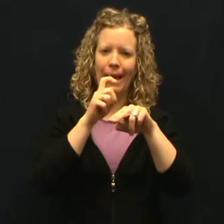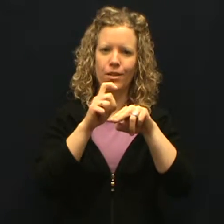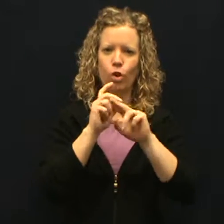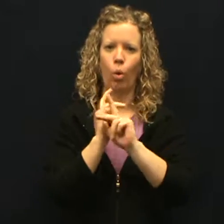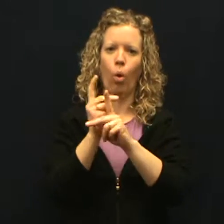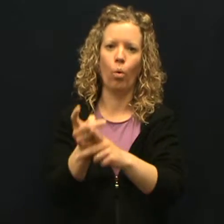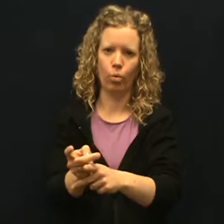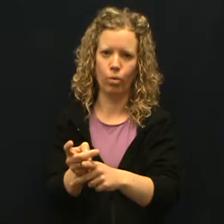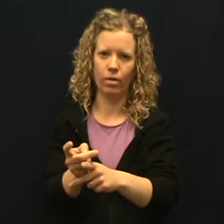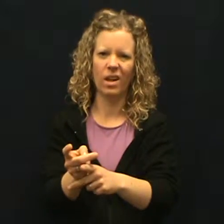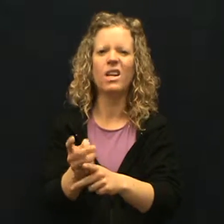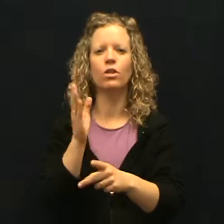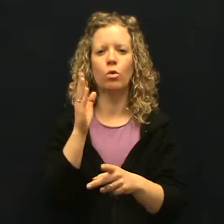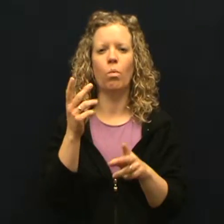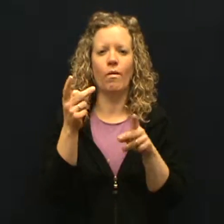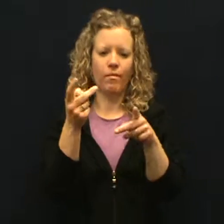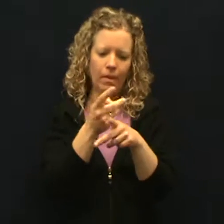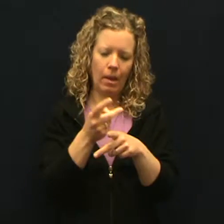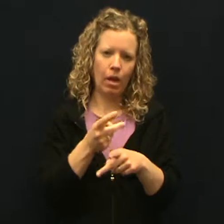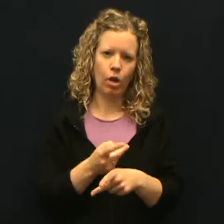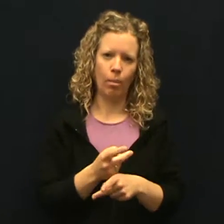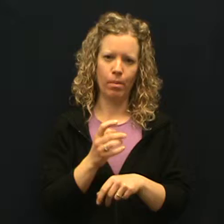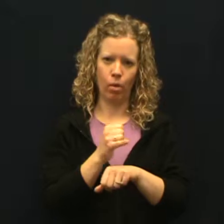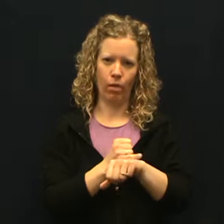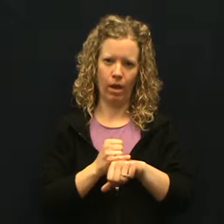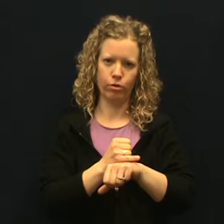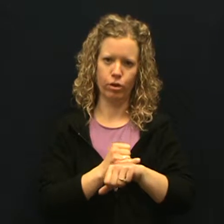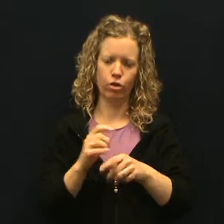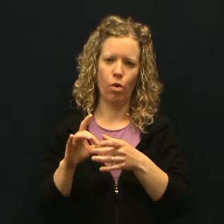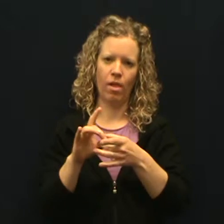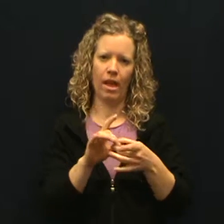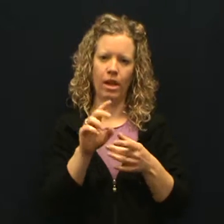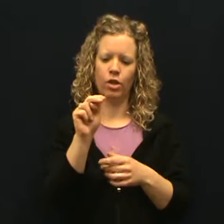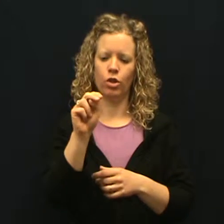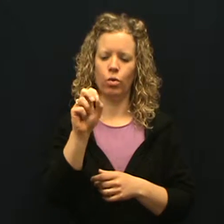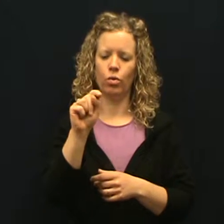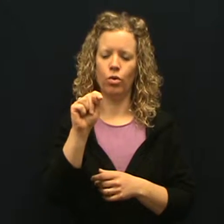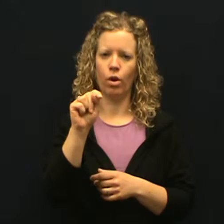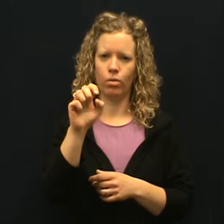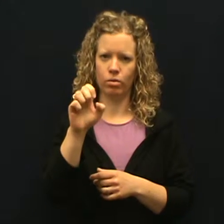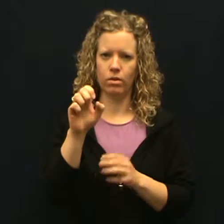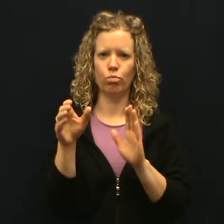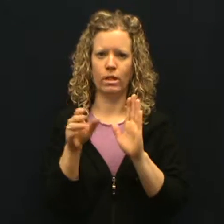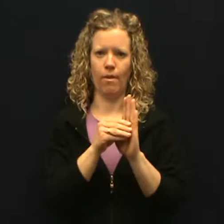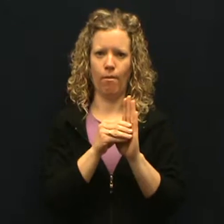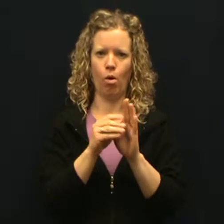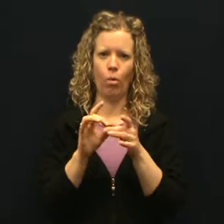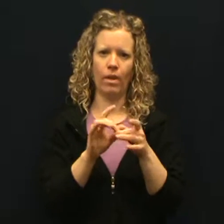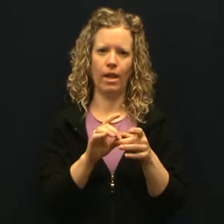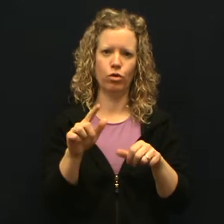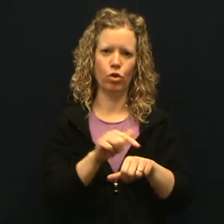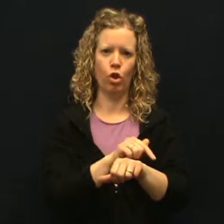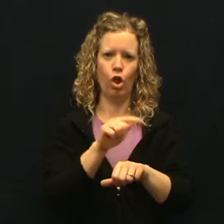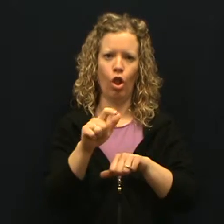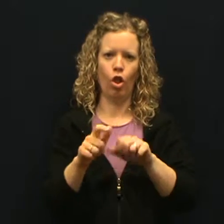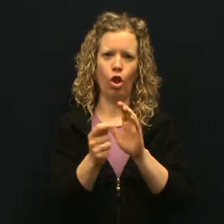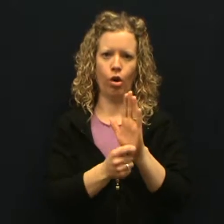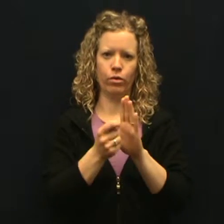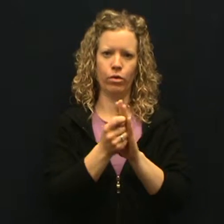the interest on that note receivable on that longer term credit. So the first thing we're going to do is we're going to